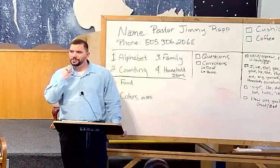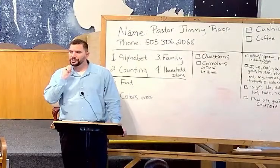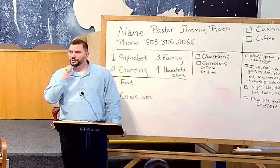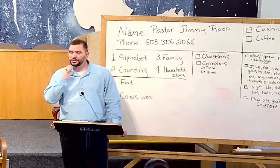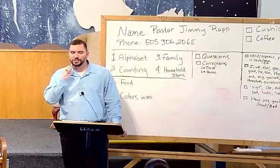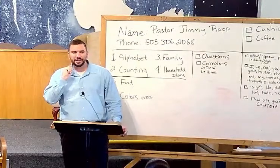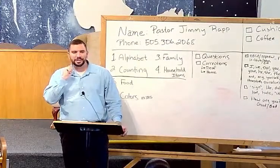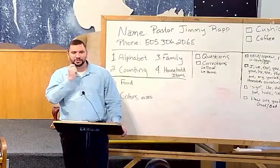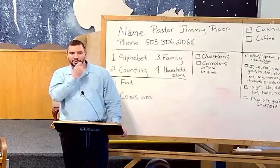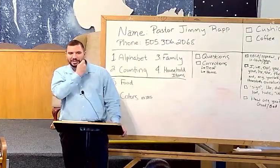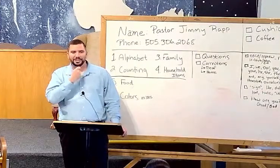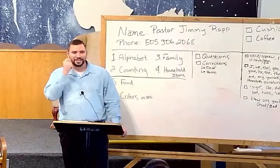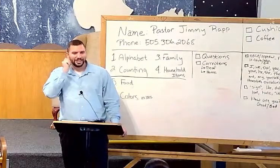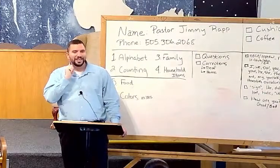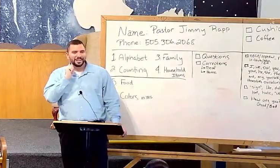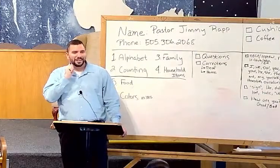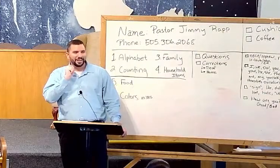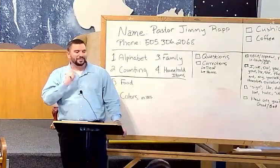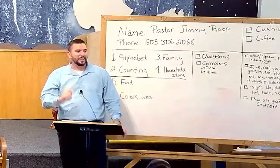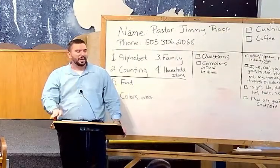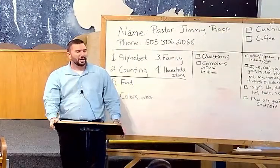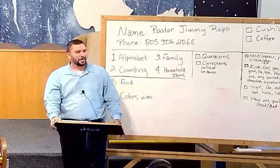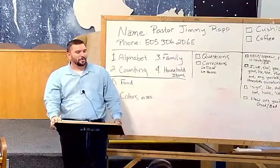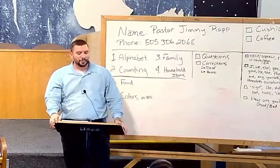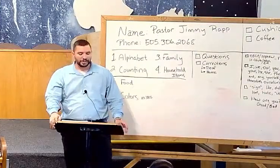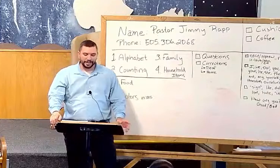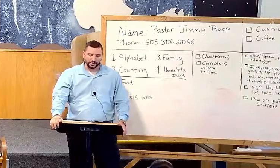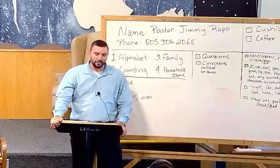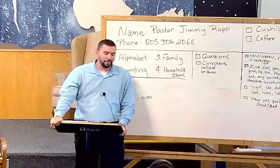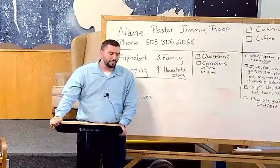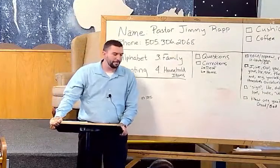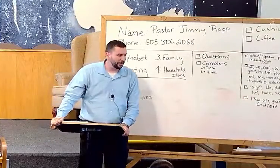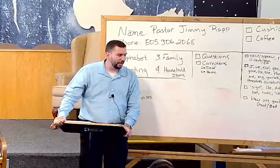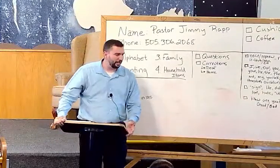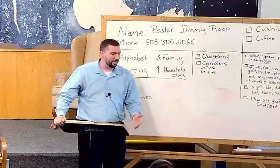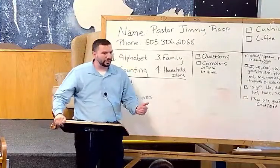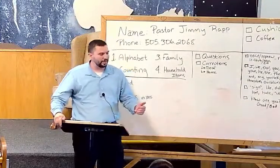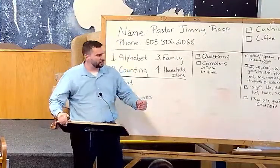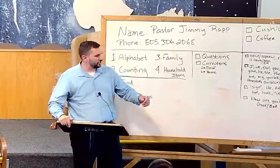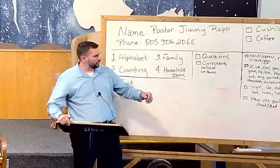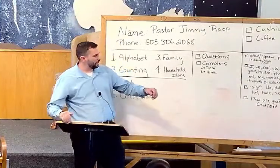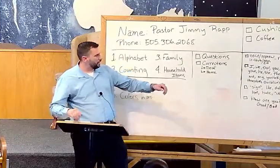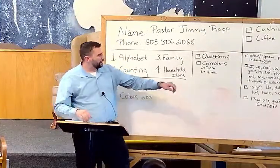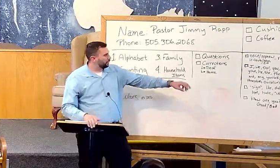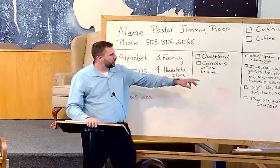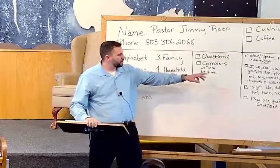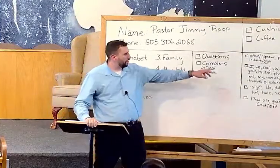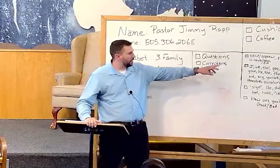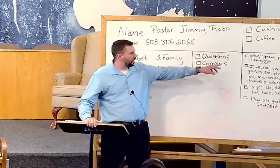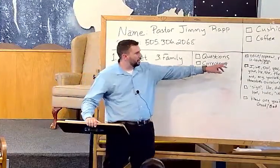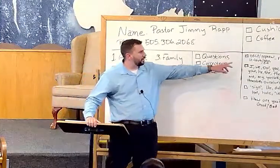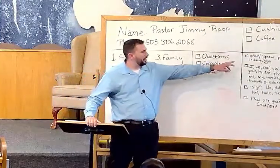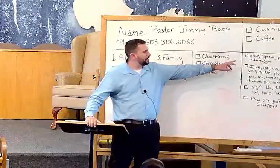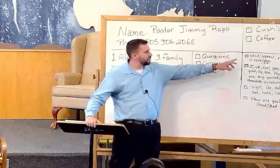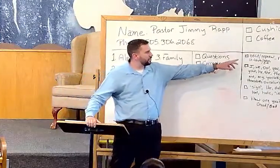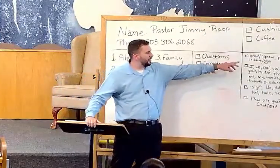you're signing twin. Yeah. We didn't go over, and I recognized this week, was niece,